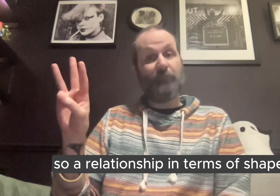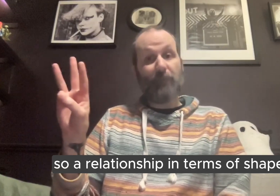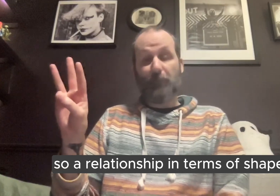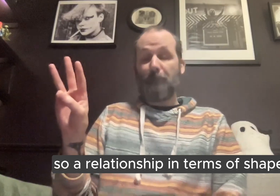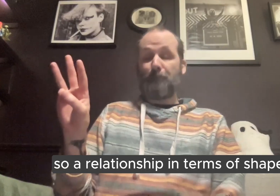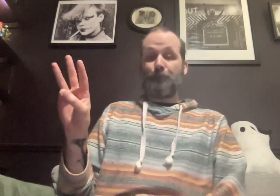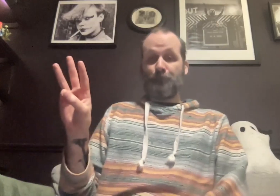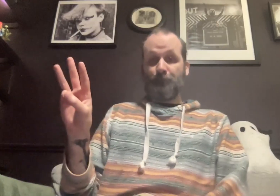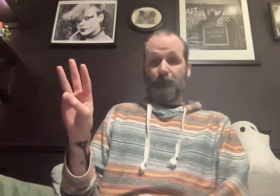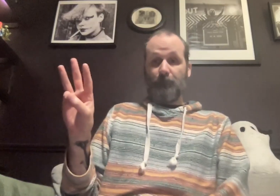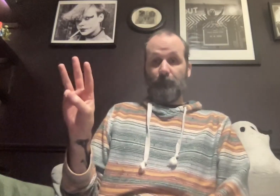shape.